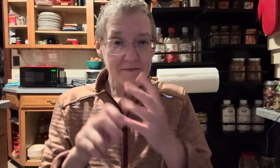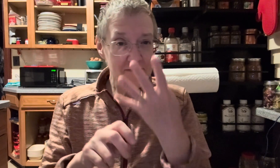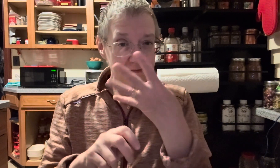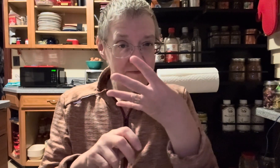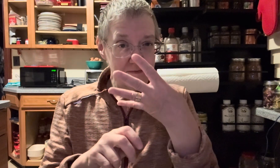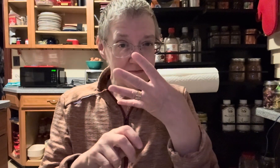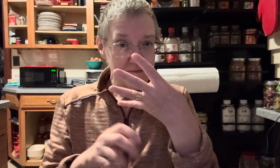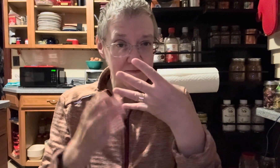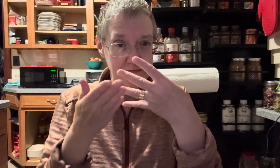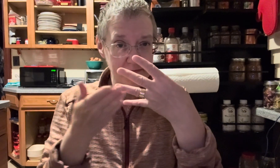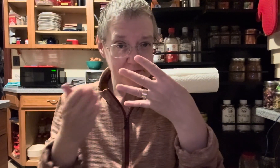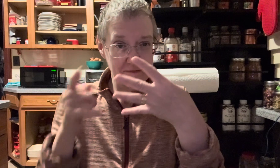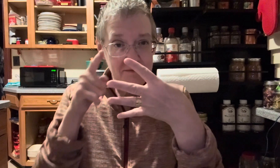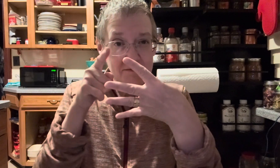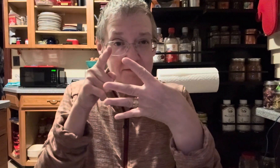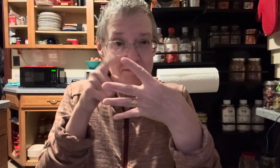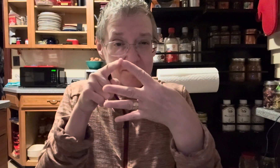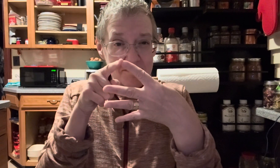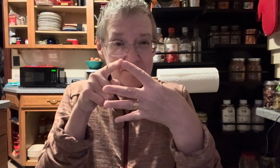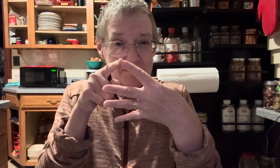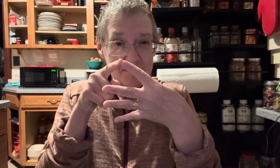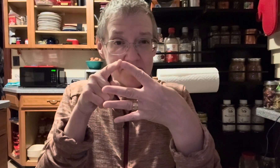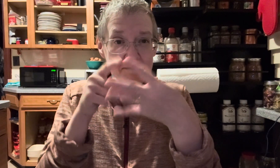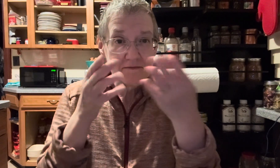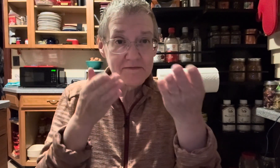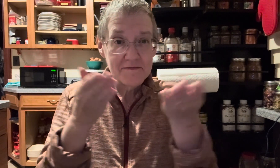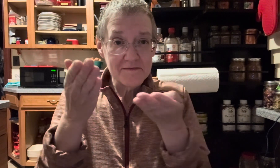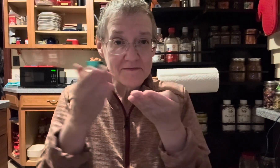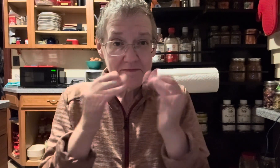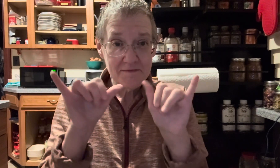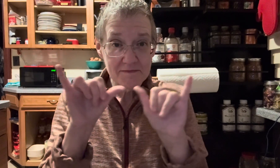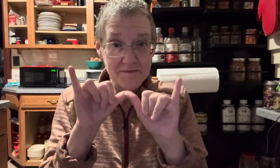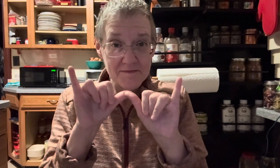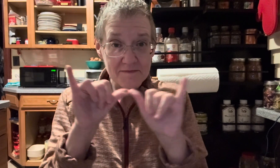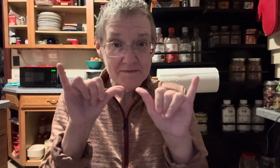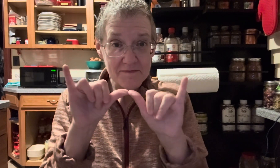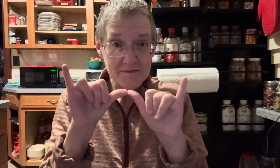to be analyzing 4 things: serving size,